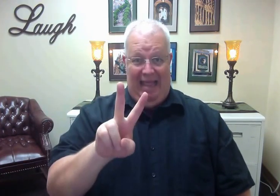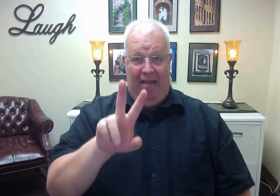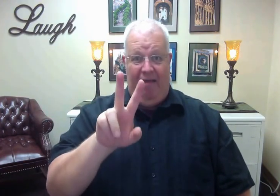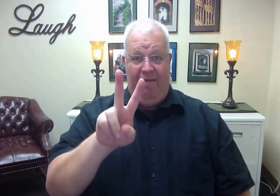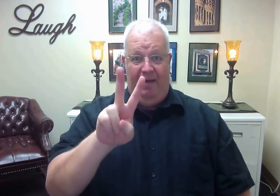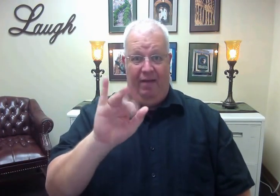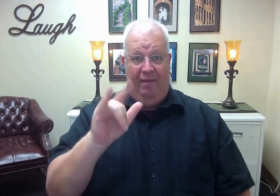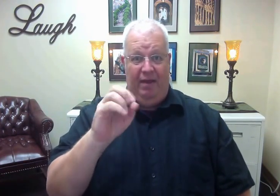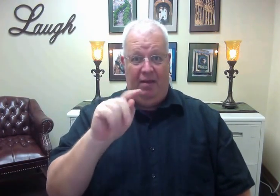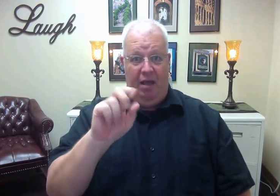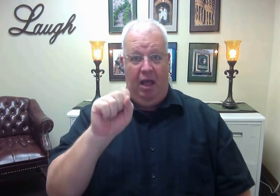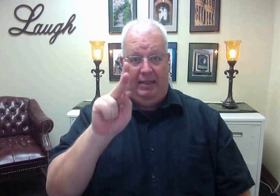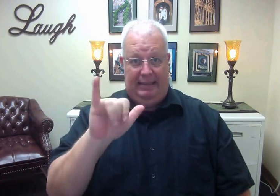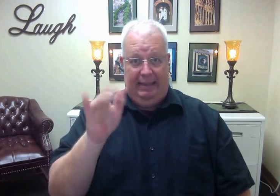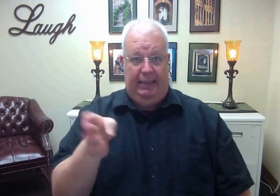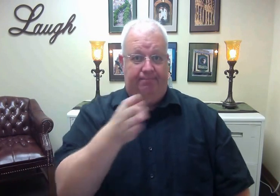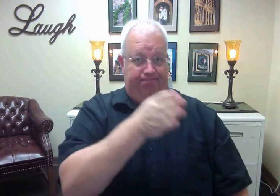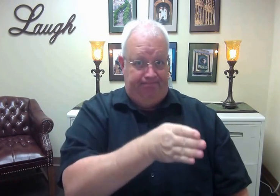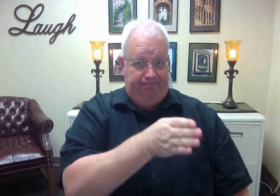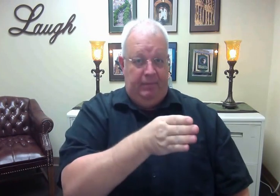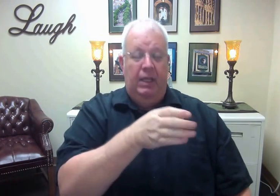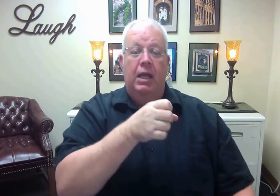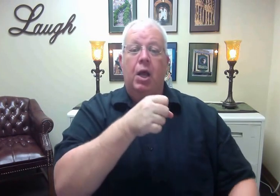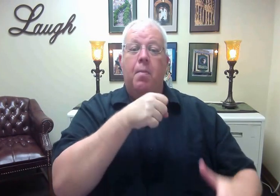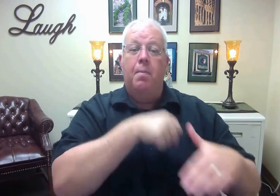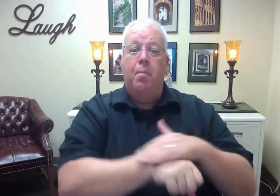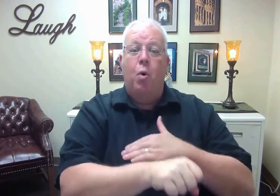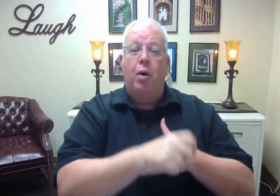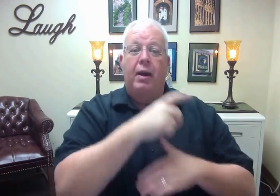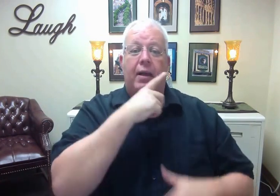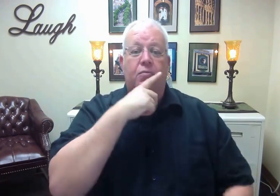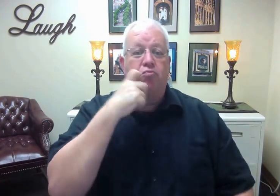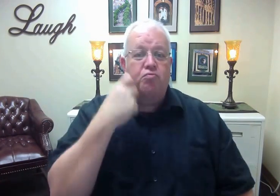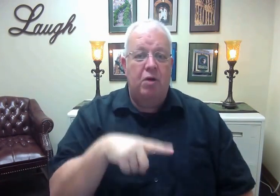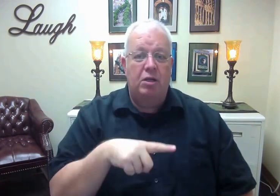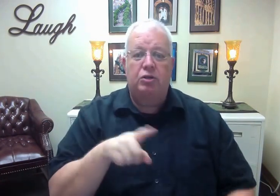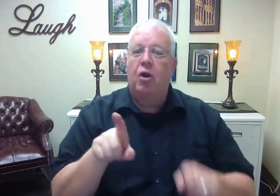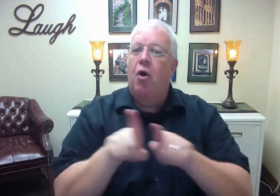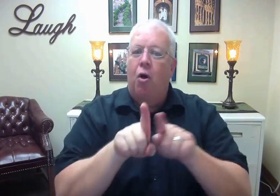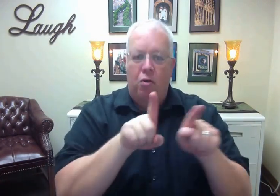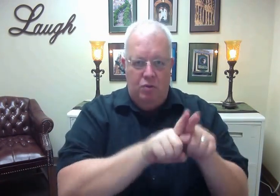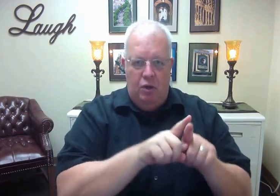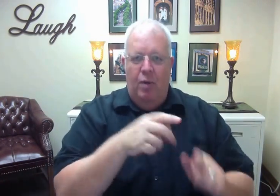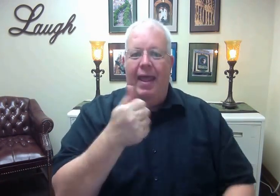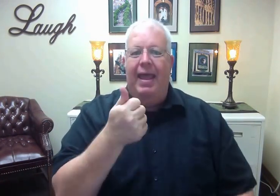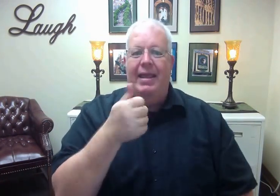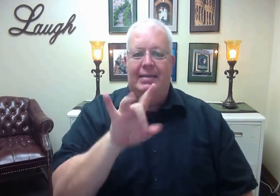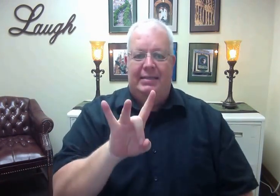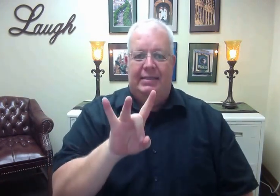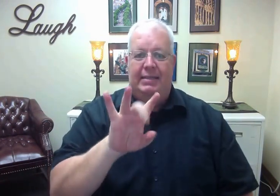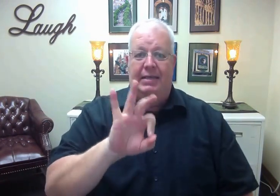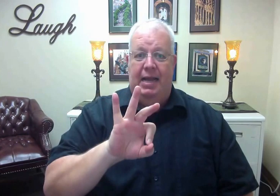Lev Vygotsky was born in Russia, also in 1896.